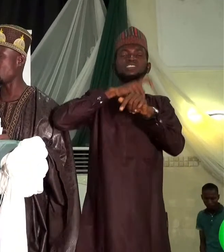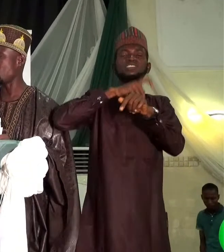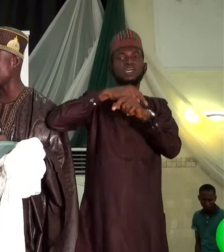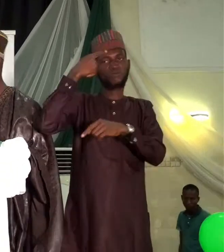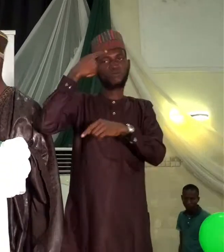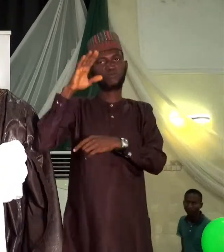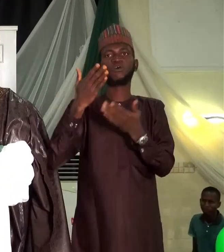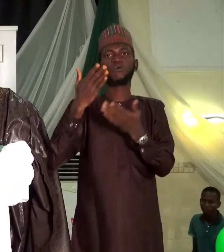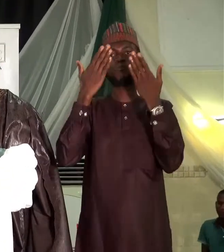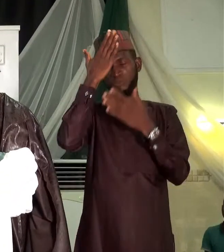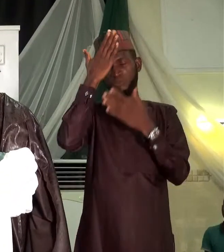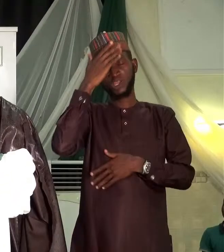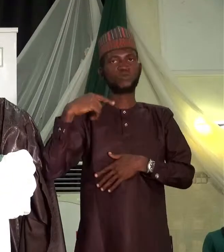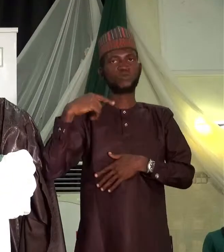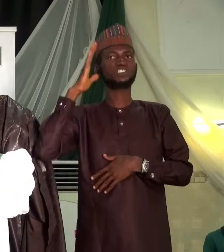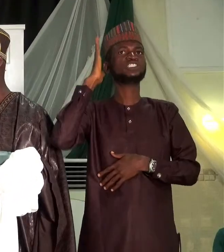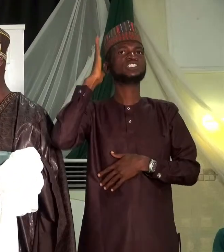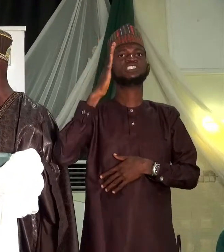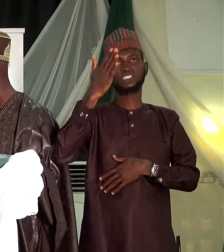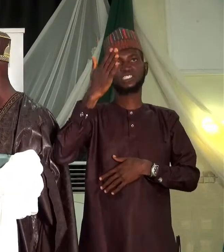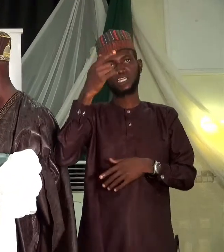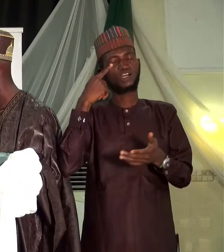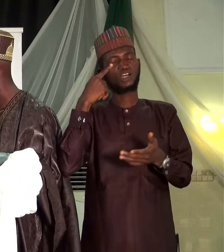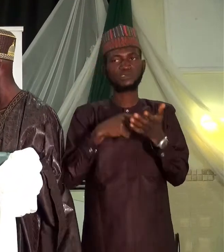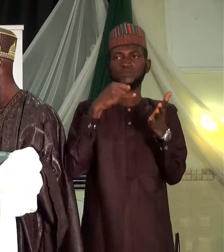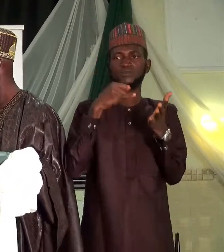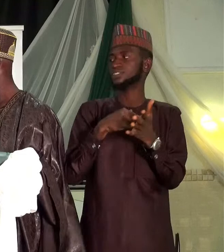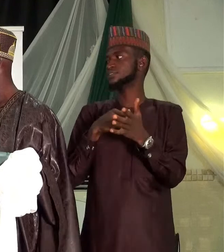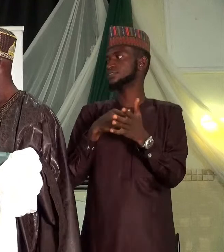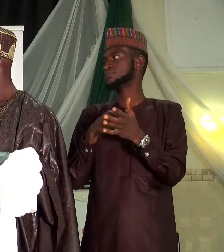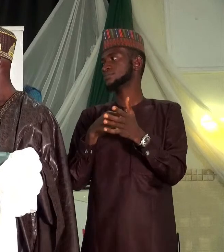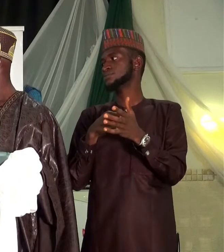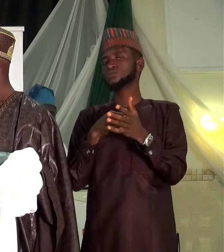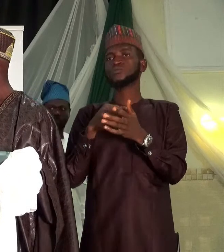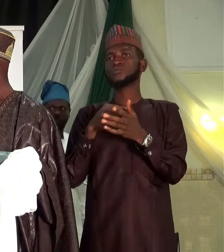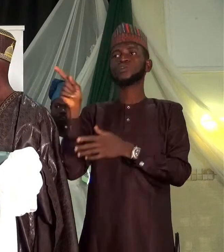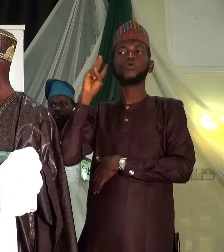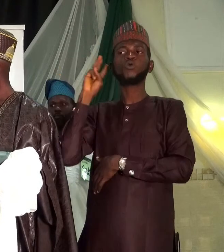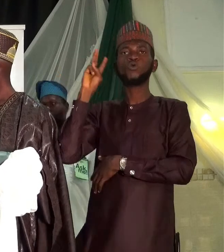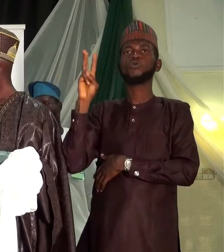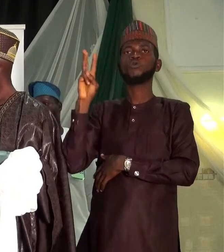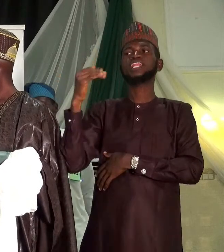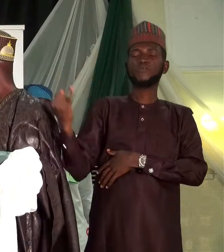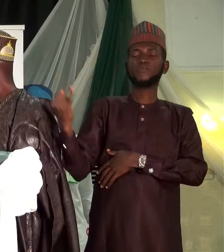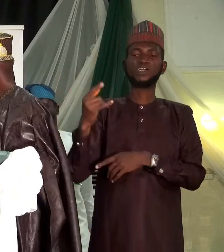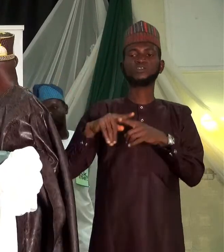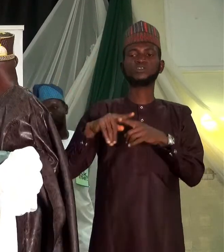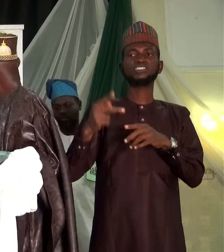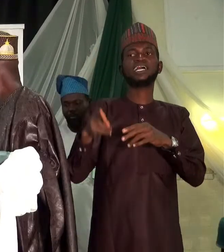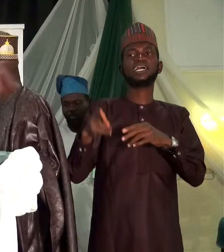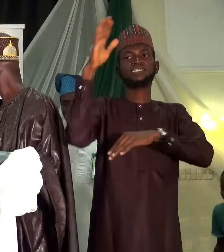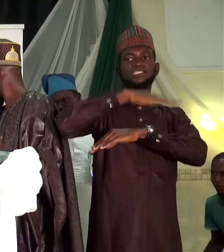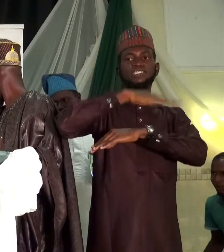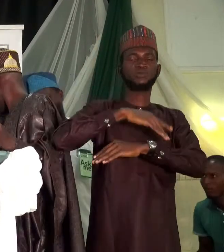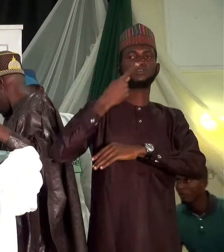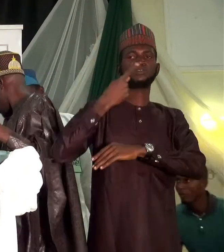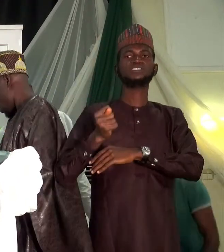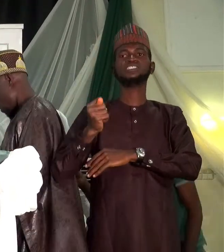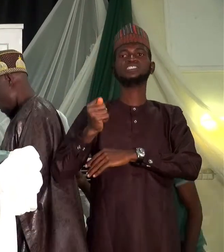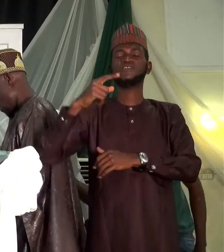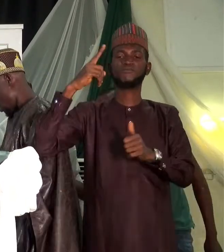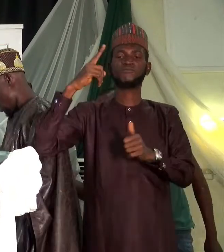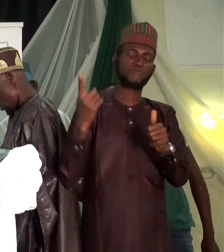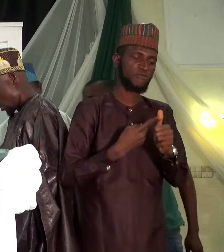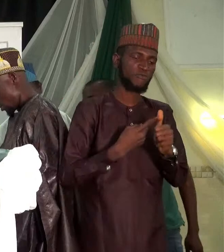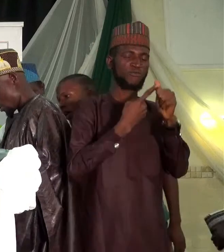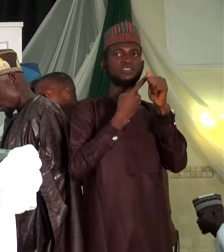si gba ni bada fin kankan wa. So on that note, I will invite to the podium here the first guest speaker of